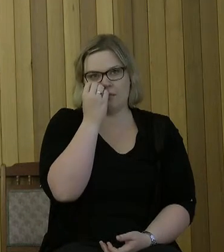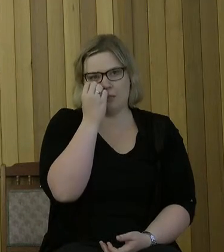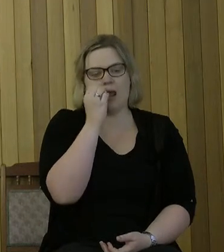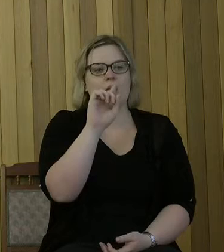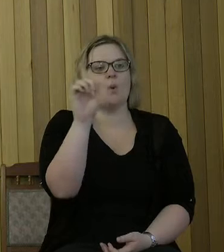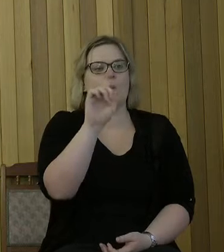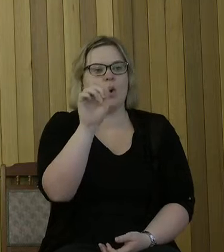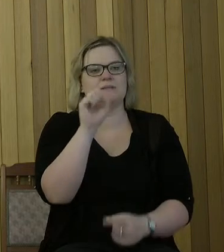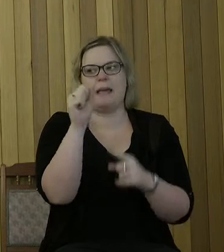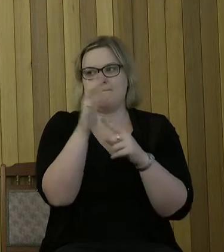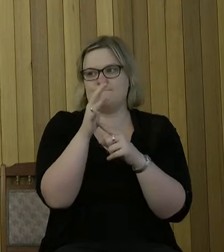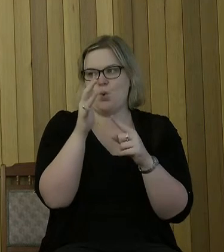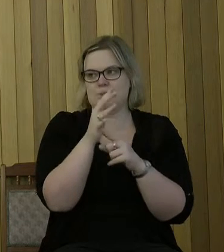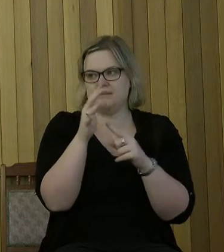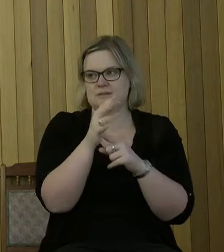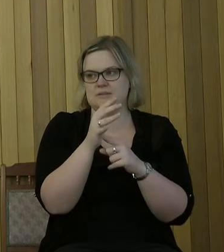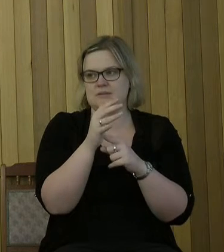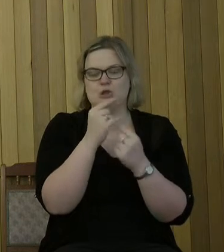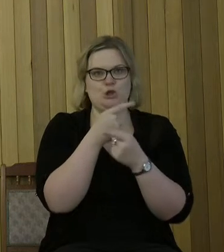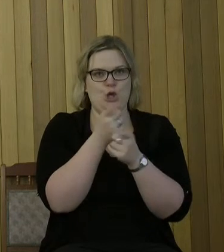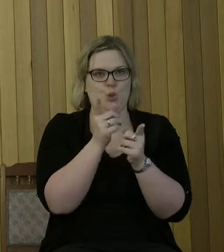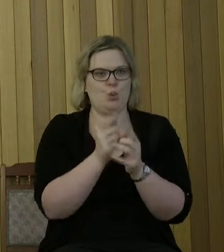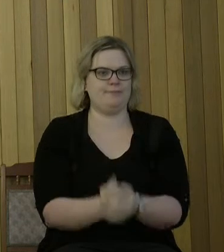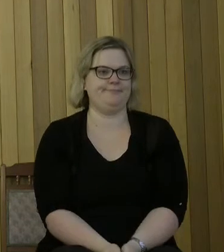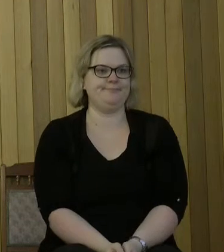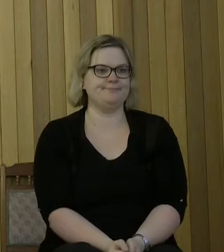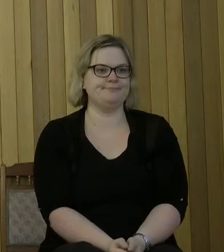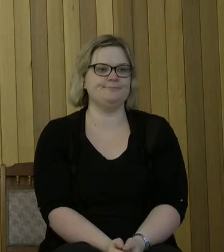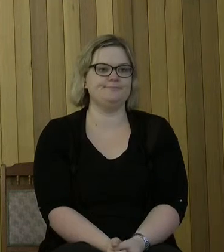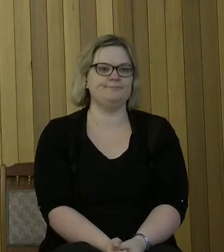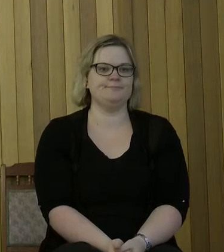What's important to you?